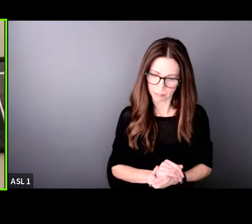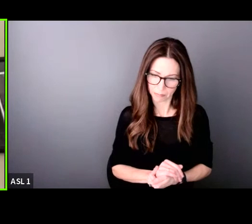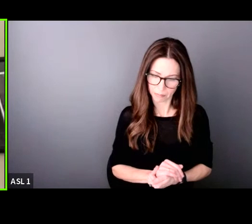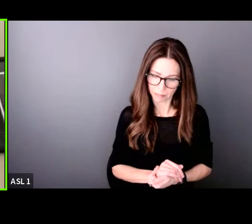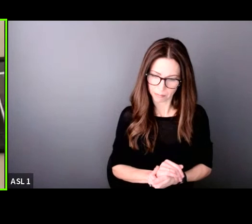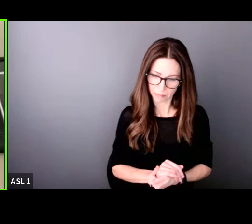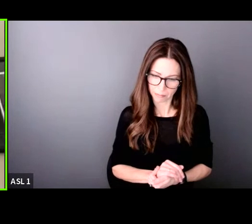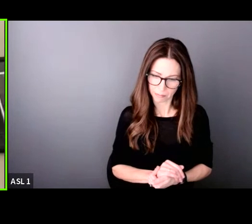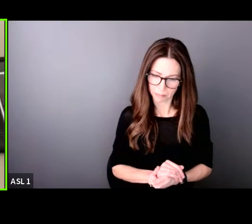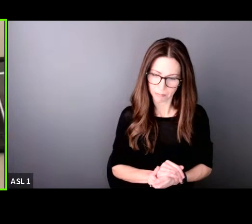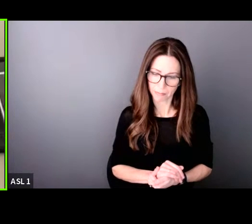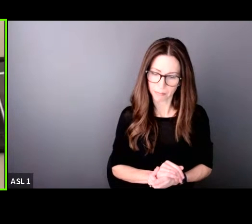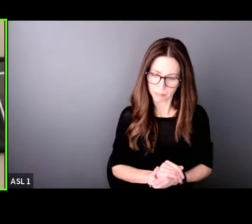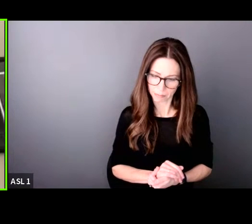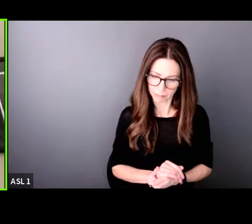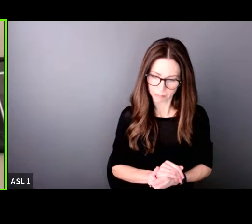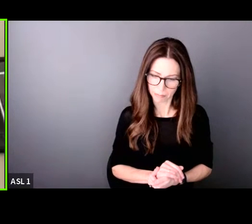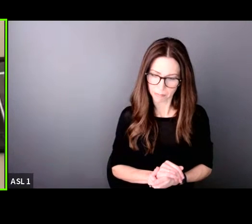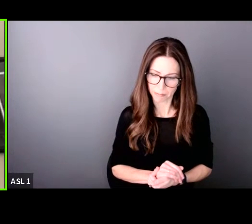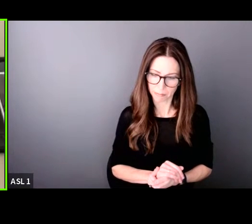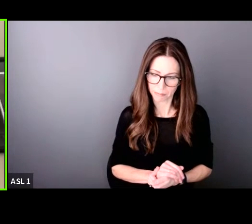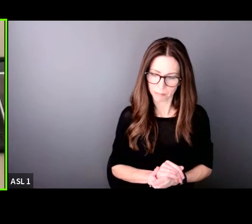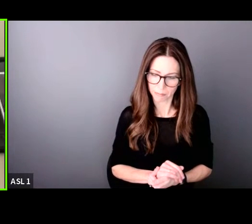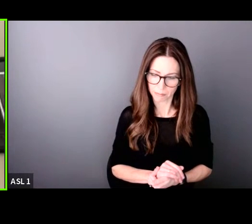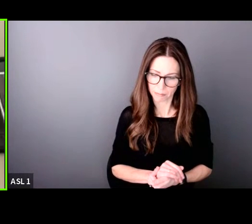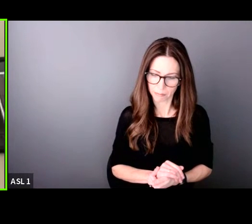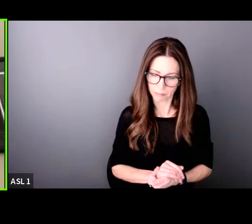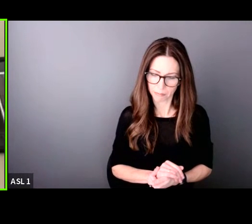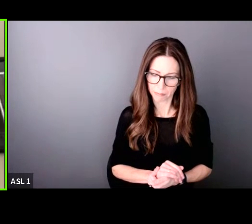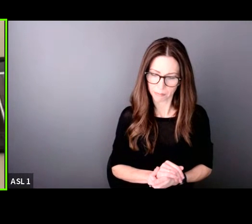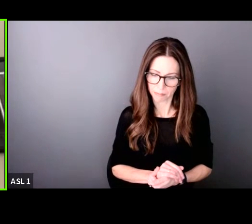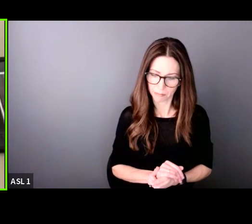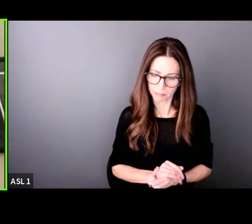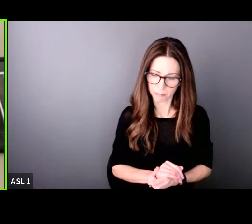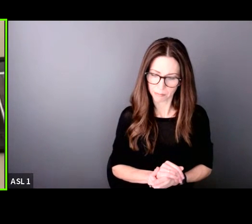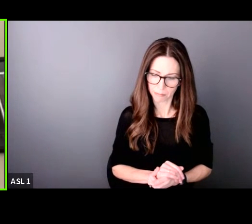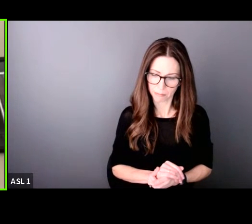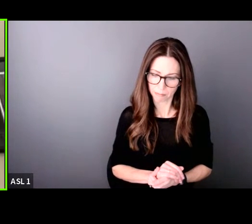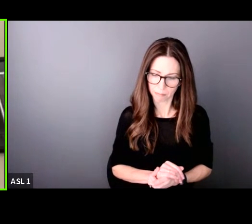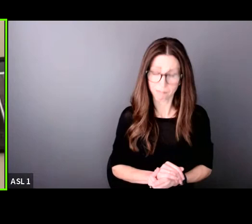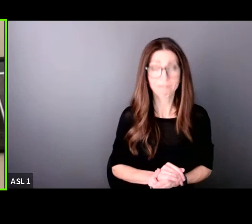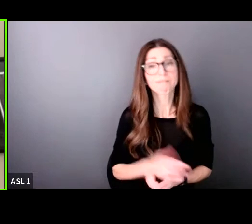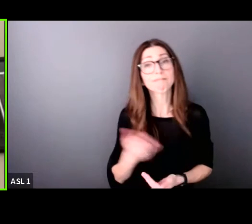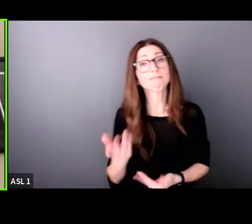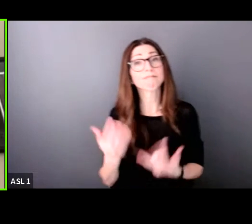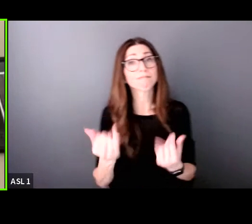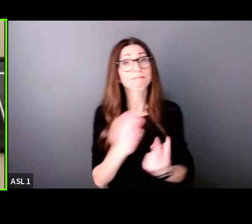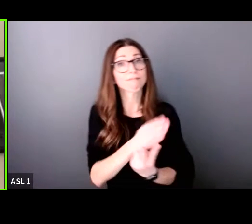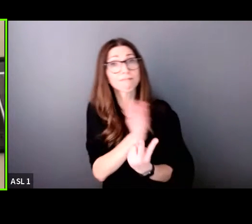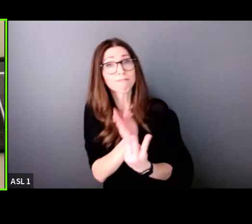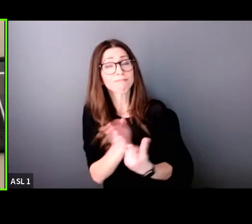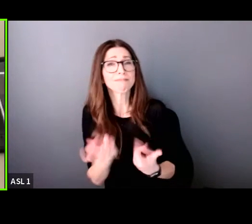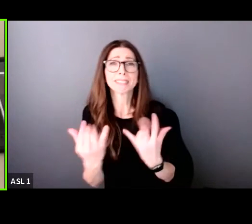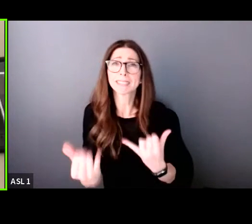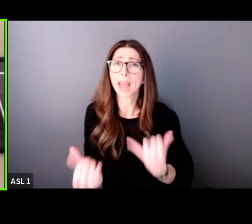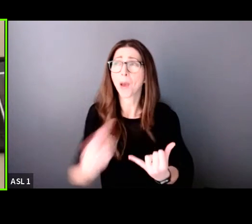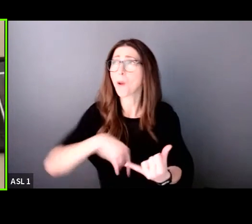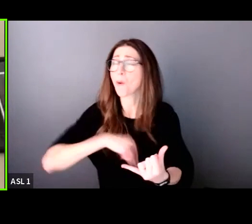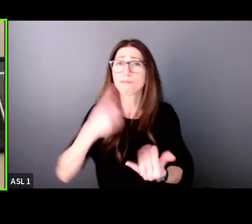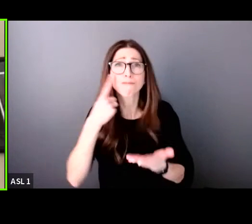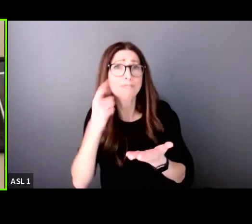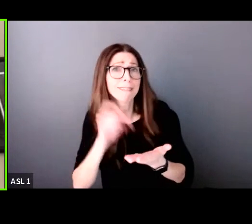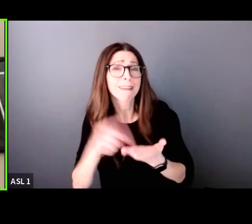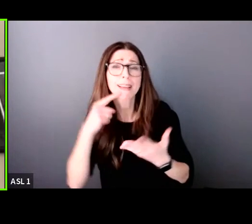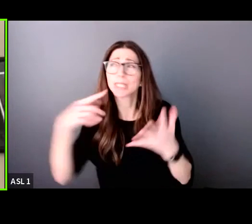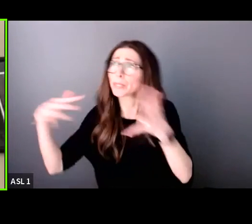radiweras, hadiweras este, dano hadigonorete, sending our greetings to the winds and the thunders that they still